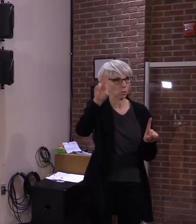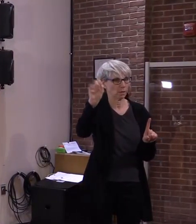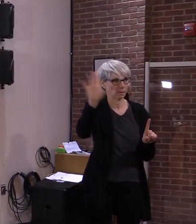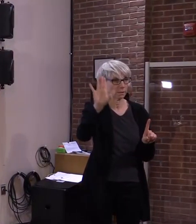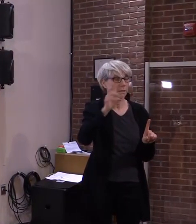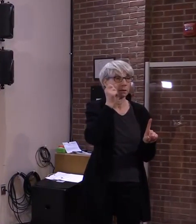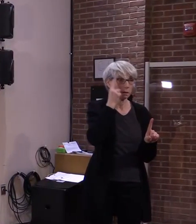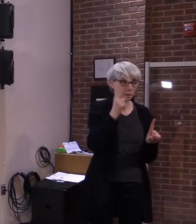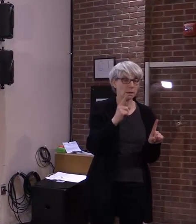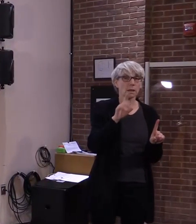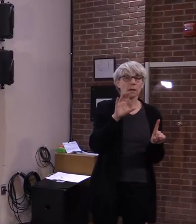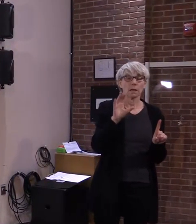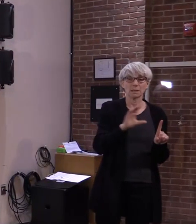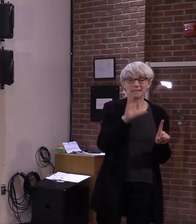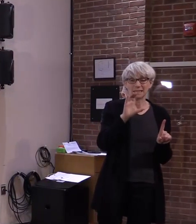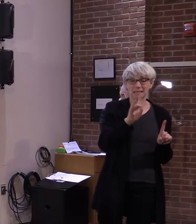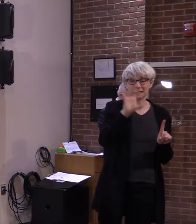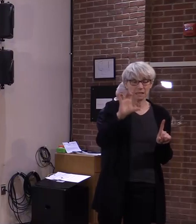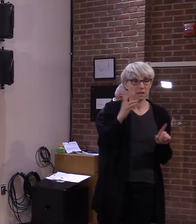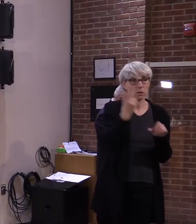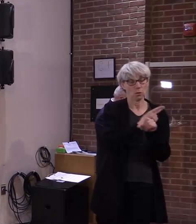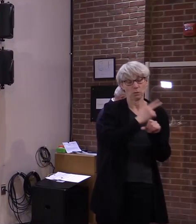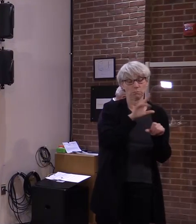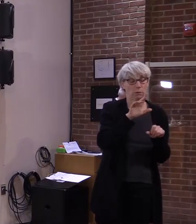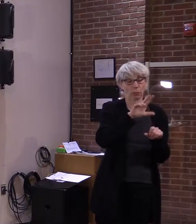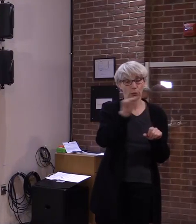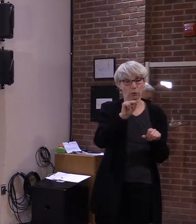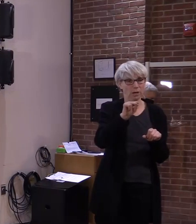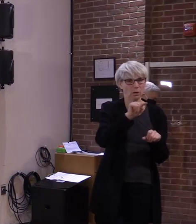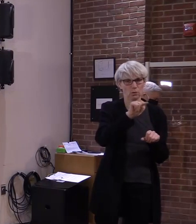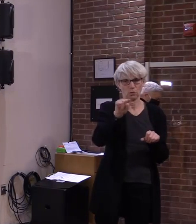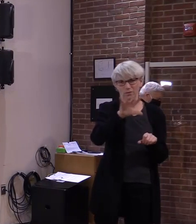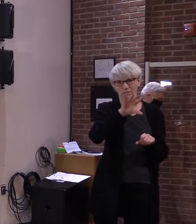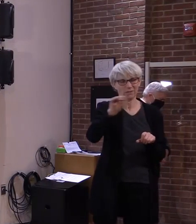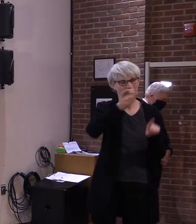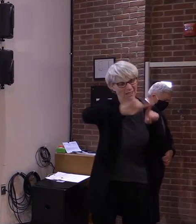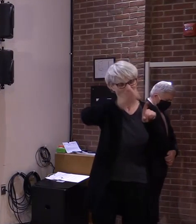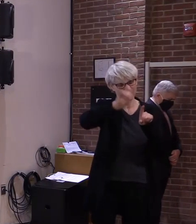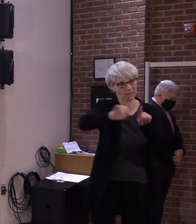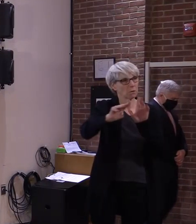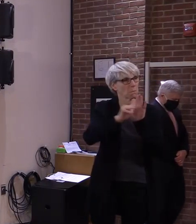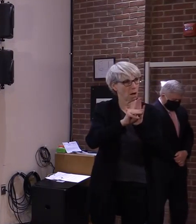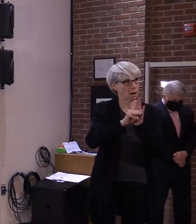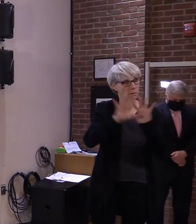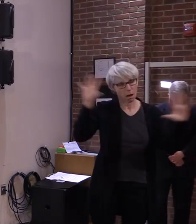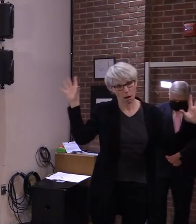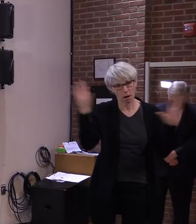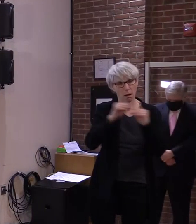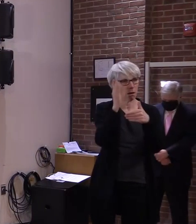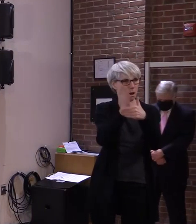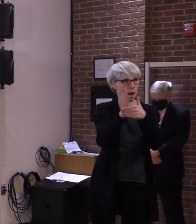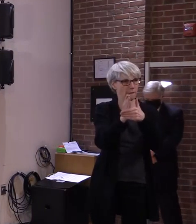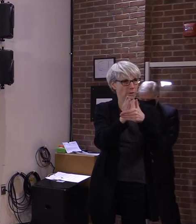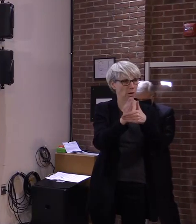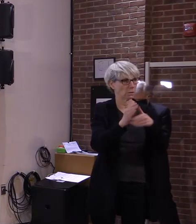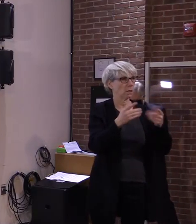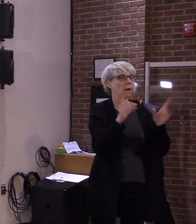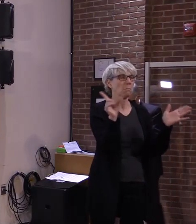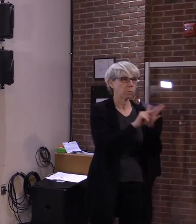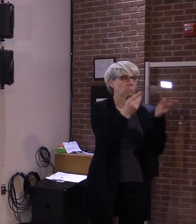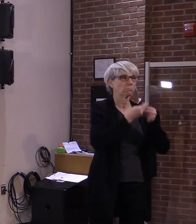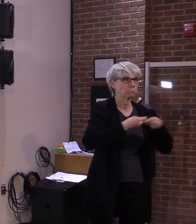50 modelers that at this point submit models to the CDC, Oliver Wyman, which, again, we've relied on from the beginning of the